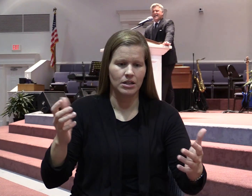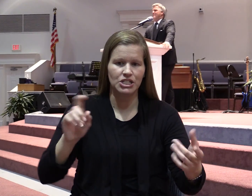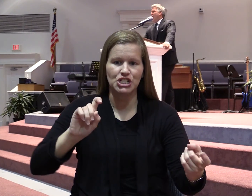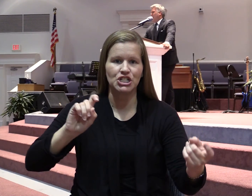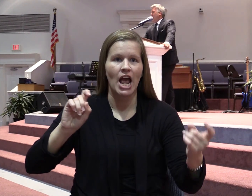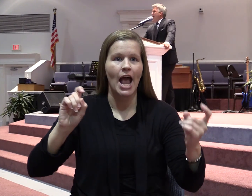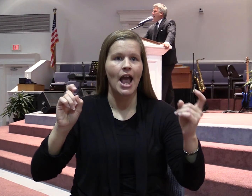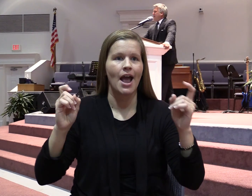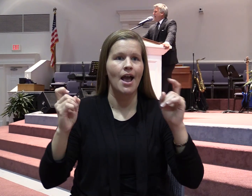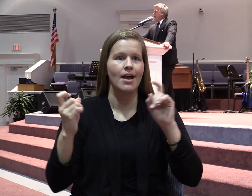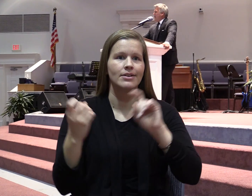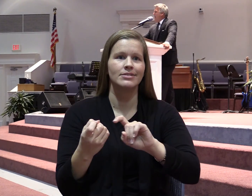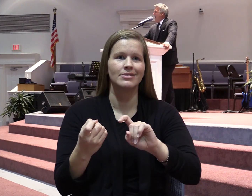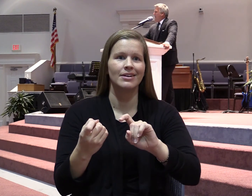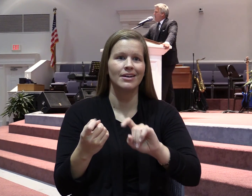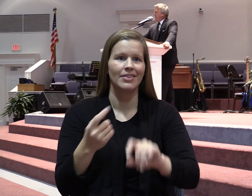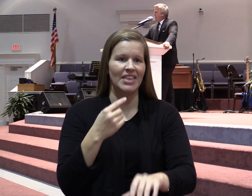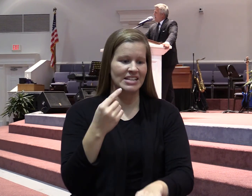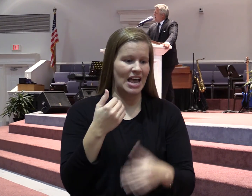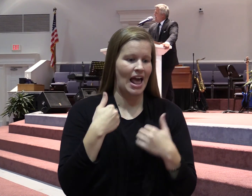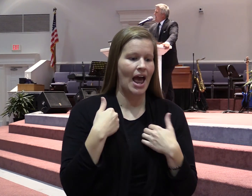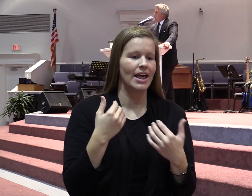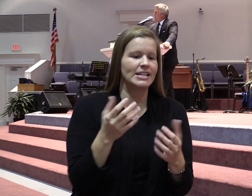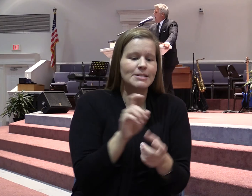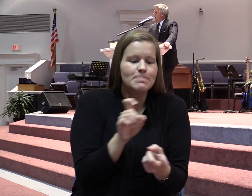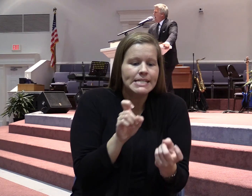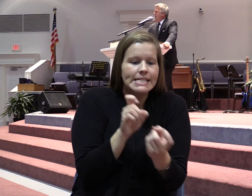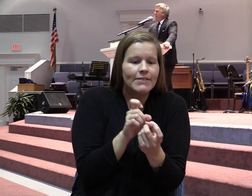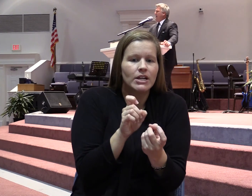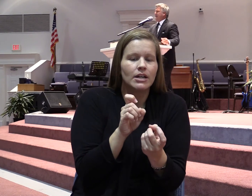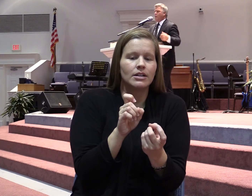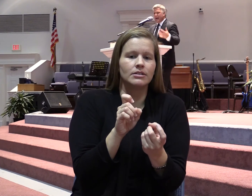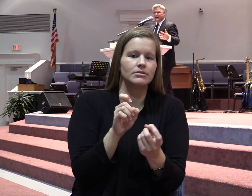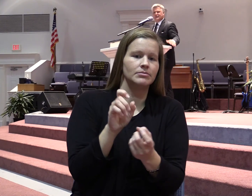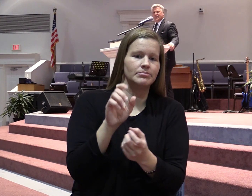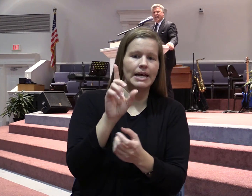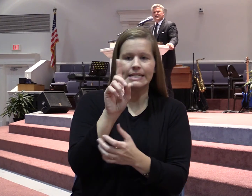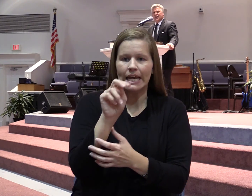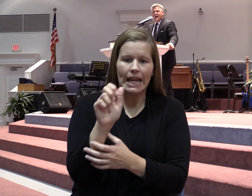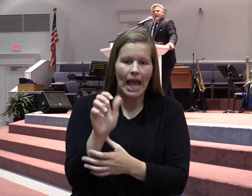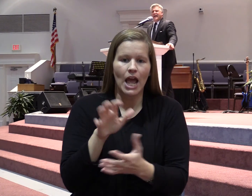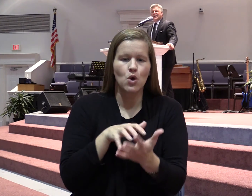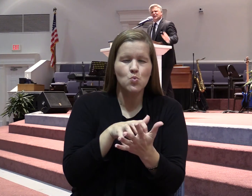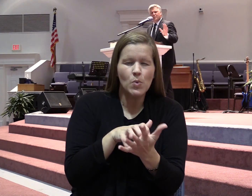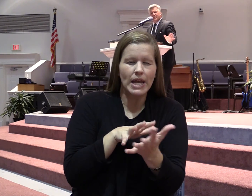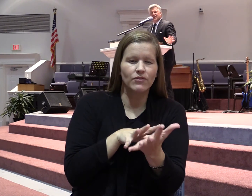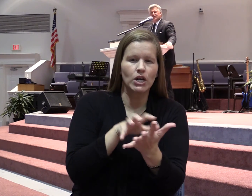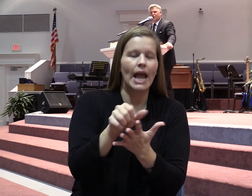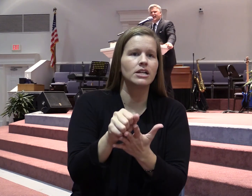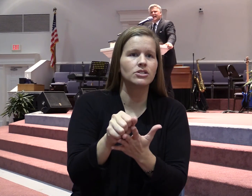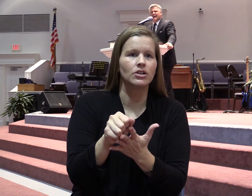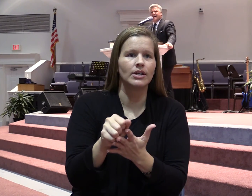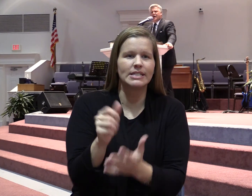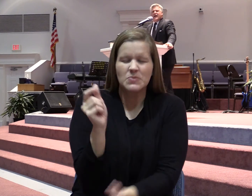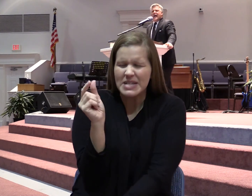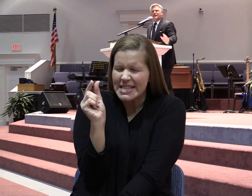DNA marker that says that you have this particular gene in your body that is a weakness for cancer, that is so minuscule